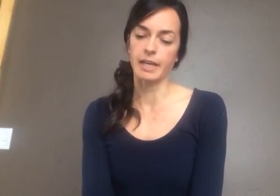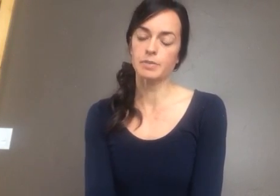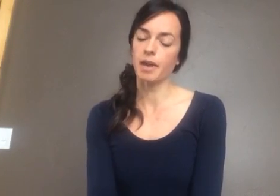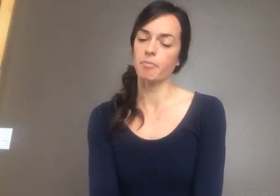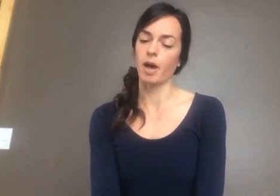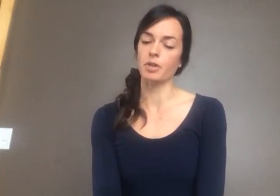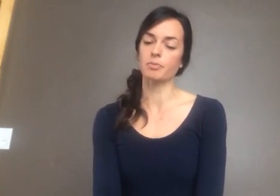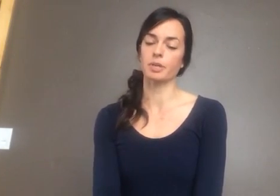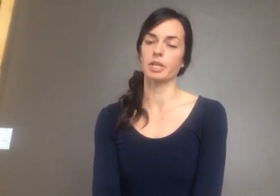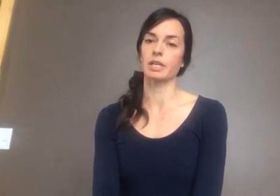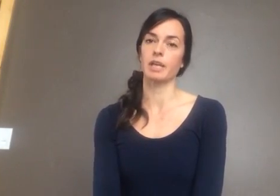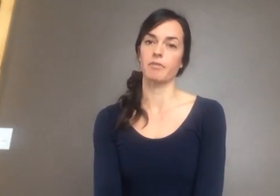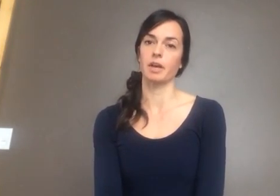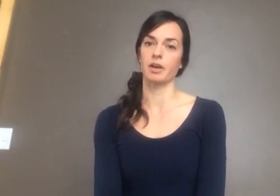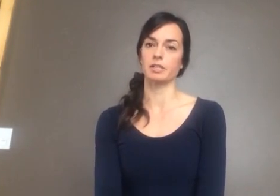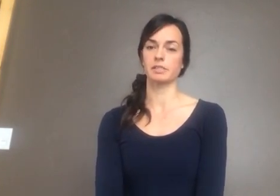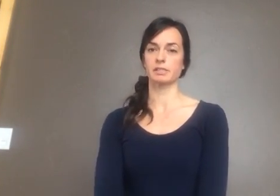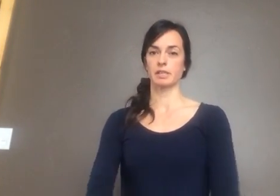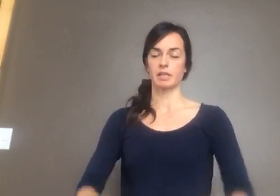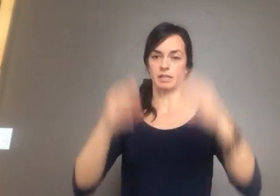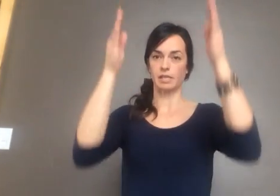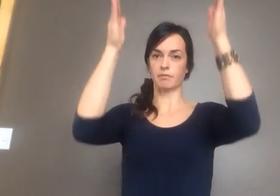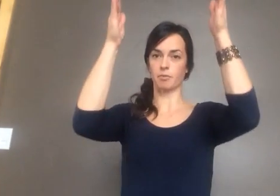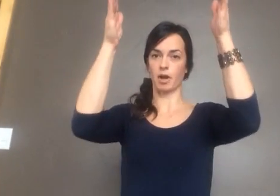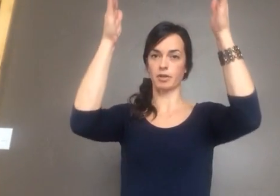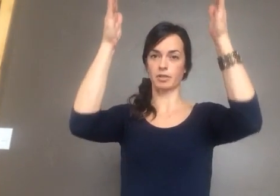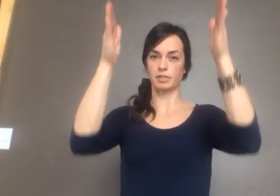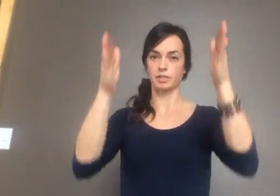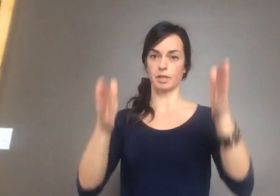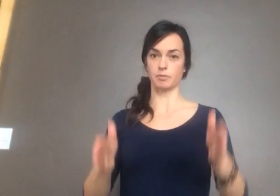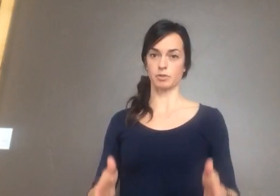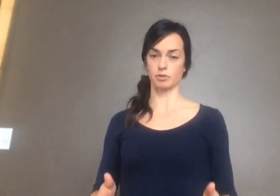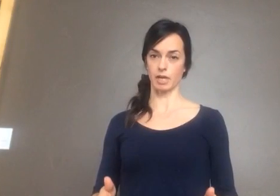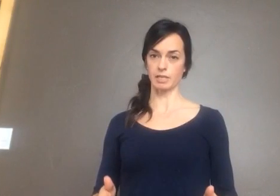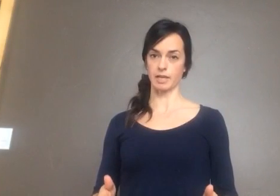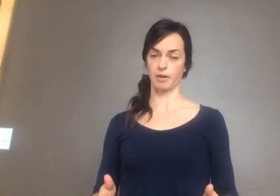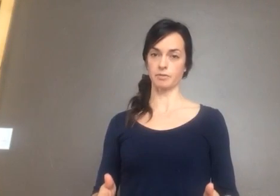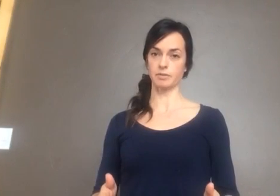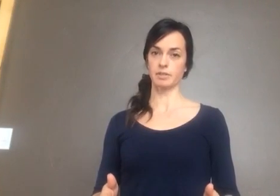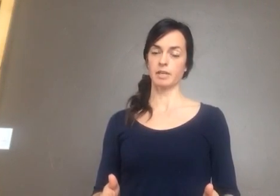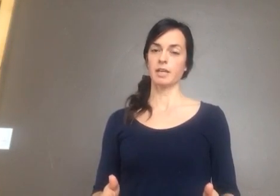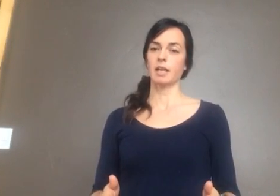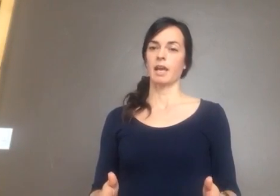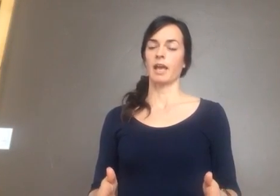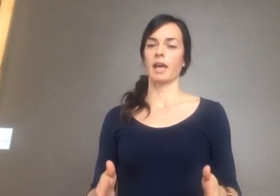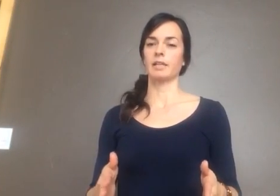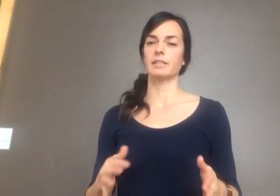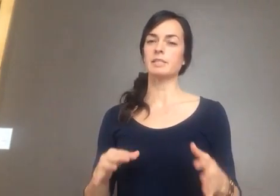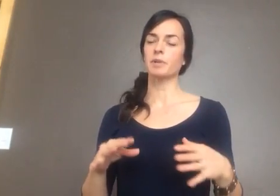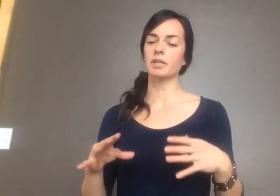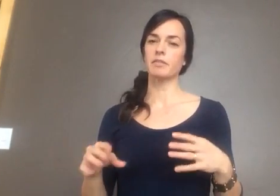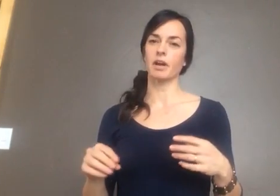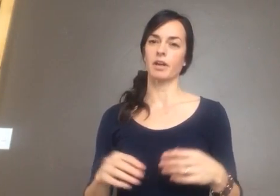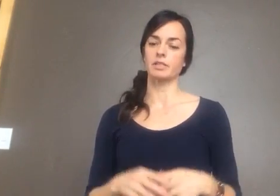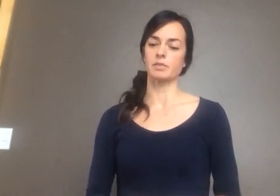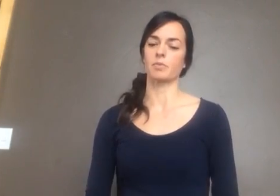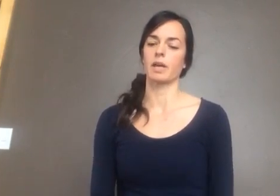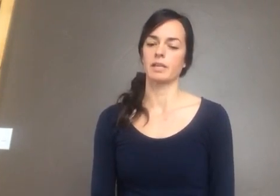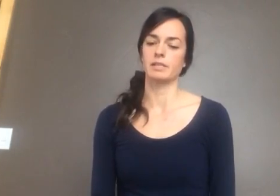Next we have modern period of the arts. The sign for modern is just to come straight down. And this period of the arts was